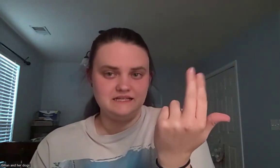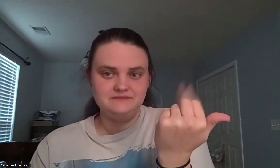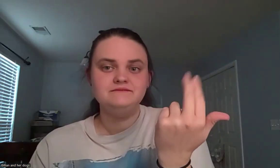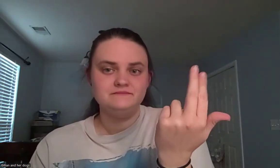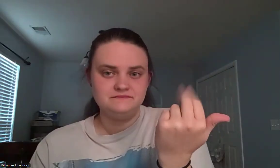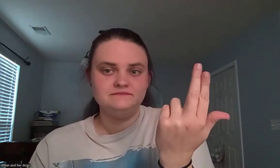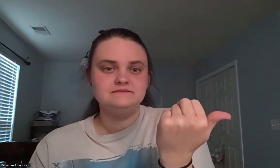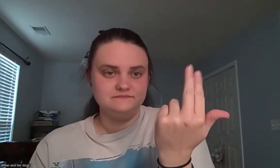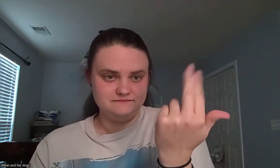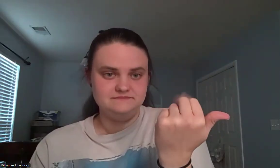13.